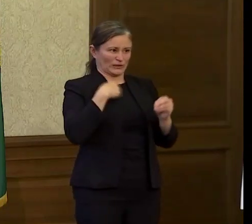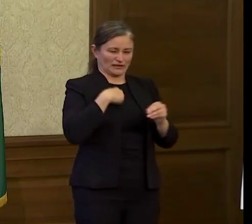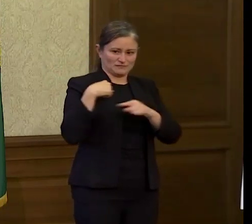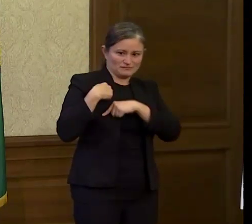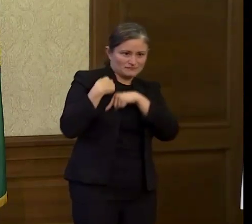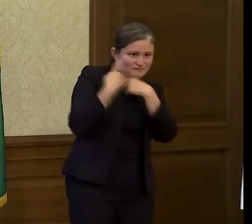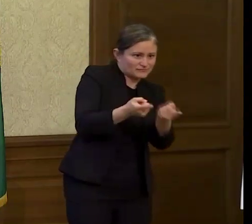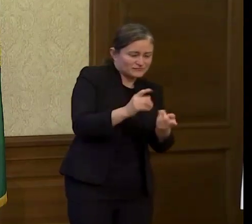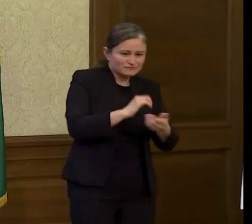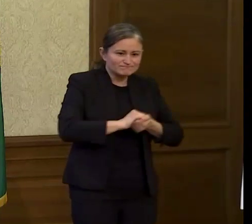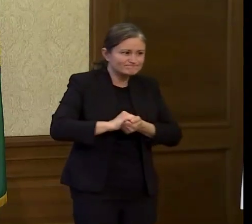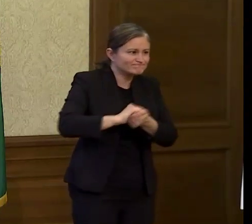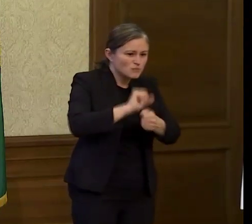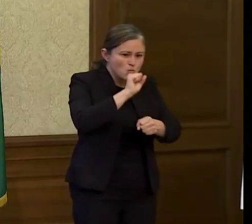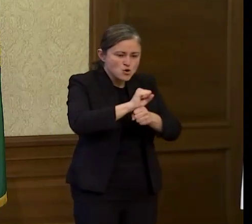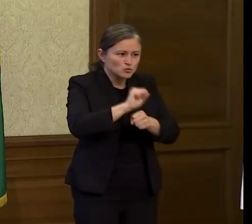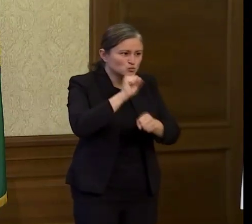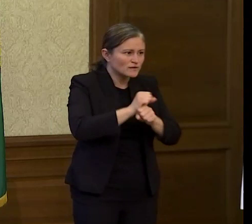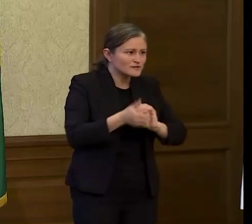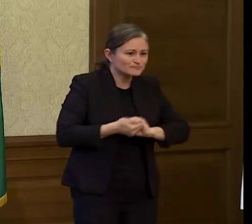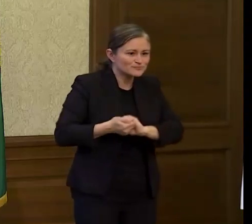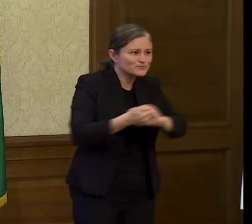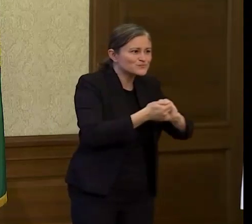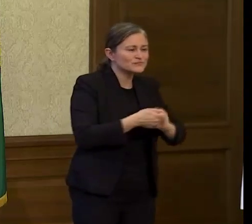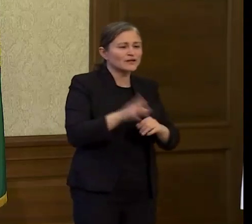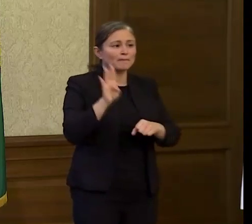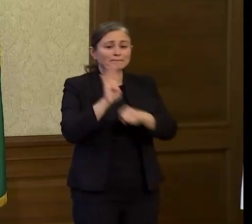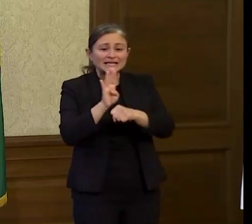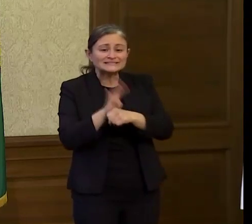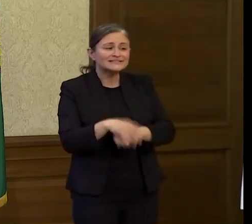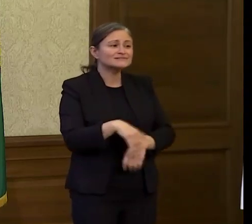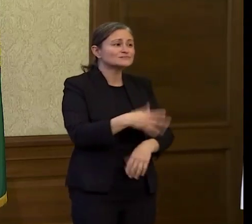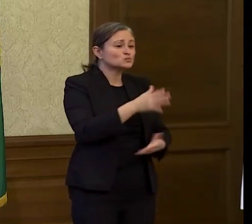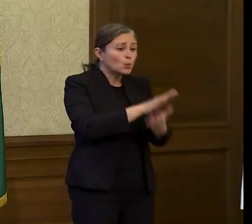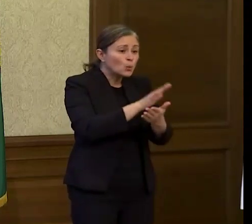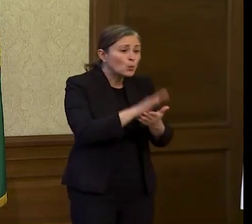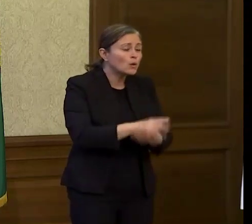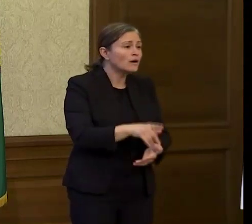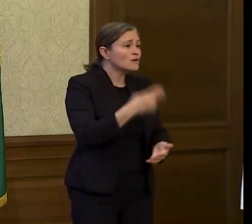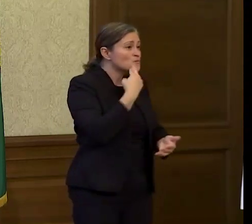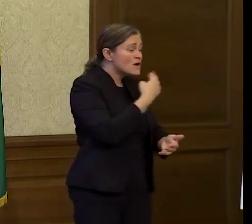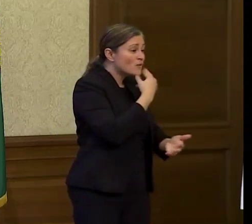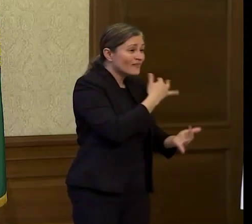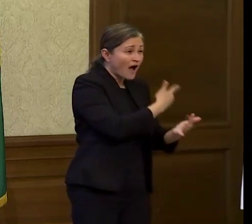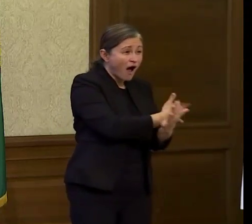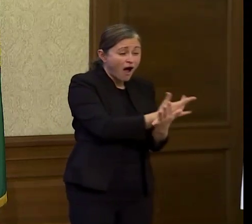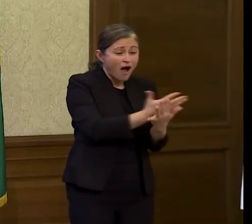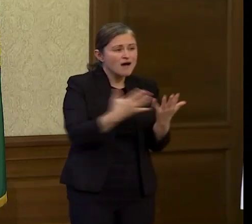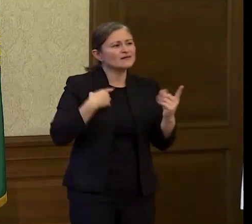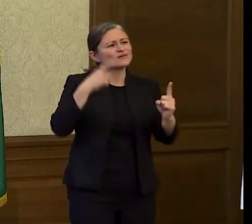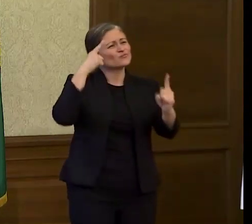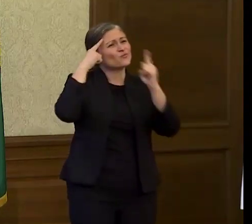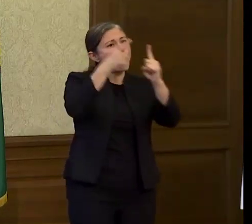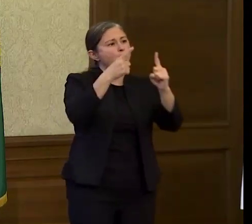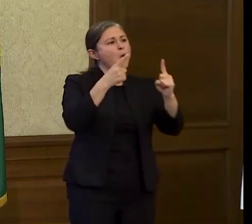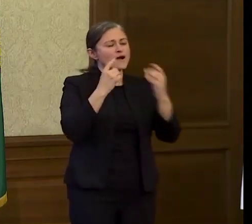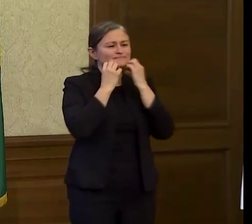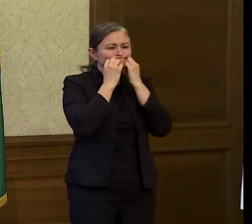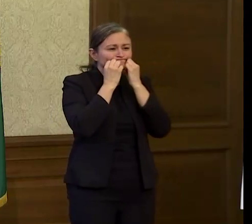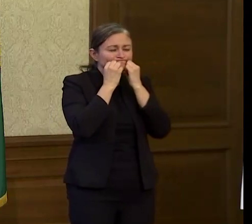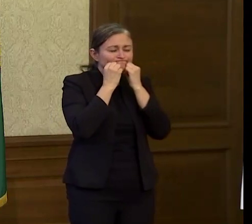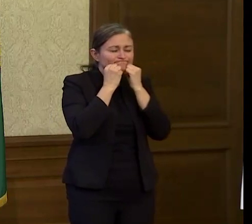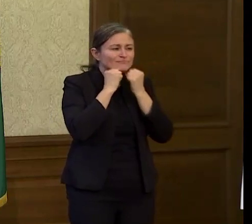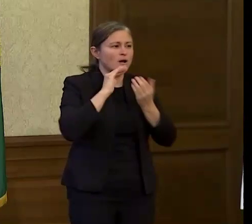every sector of our state, to save the communities we love and to show the world that we will be committed